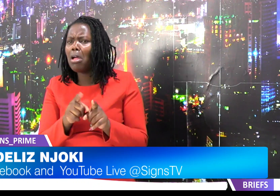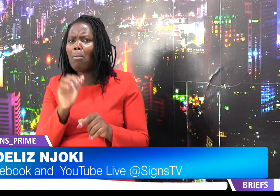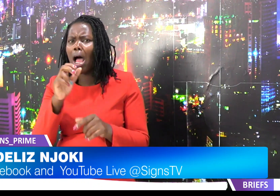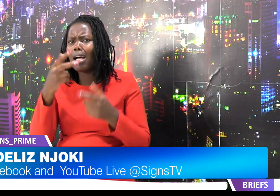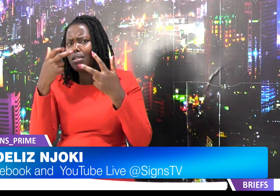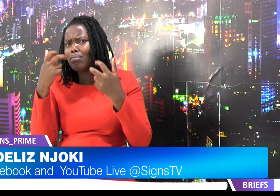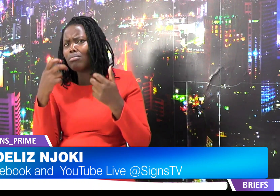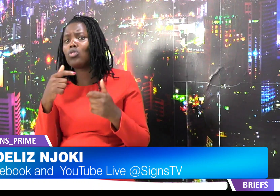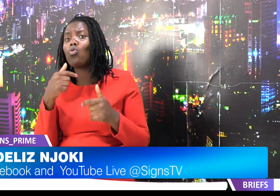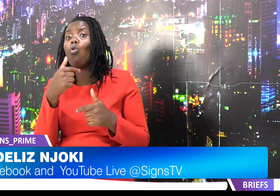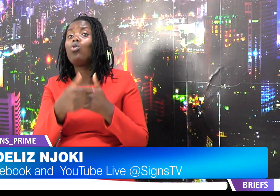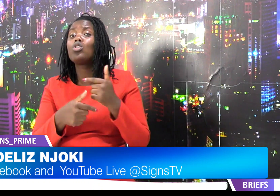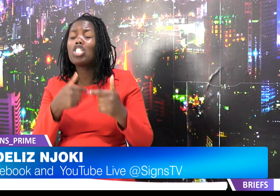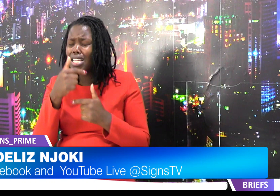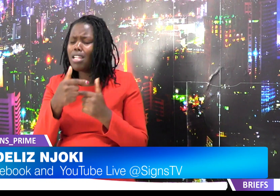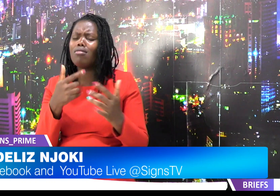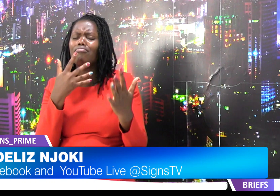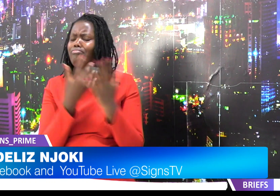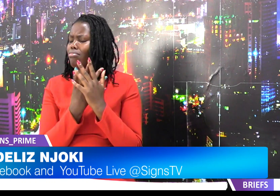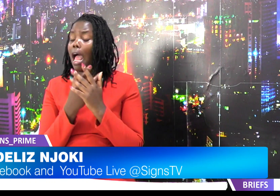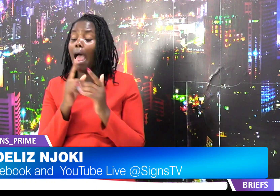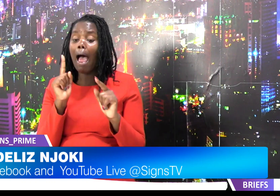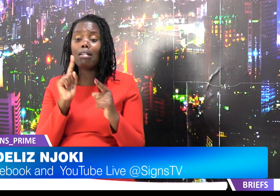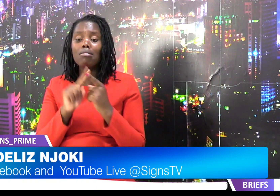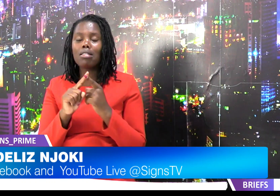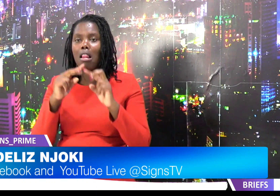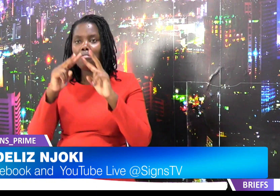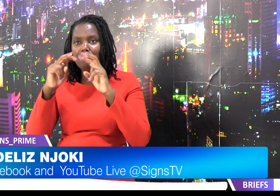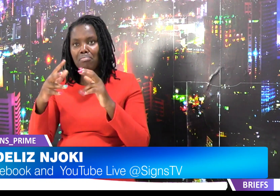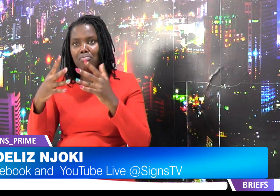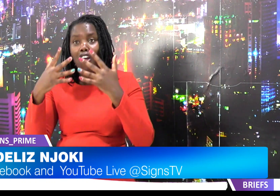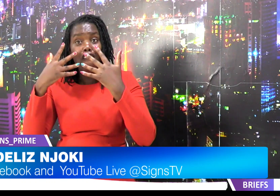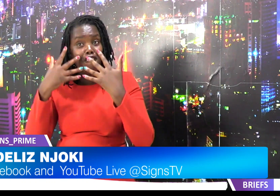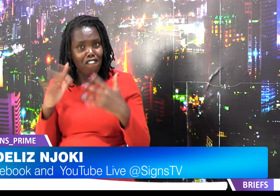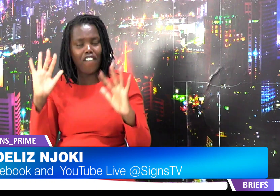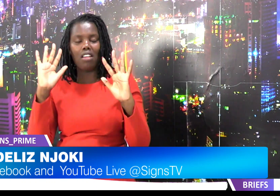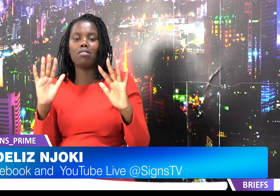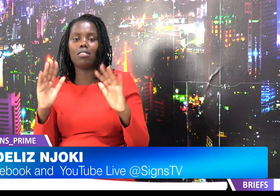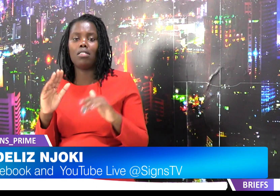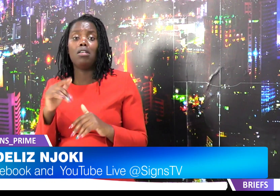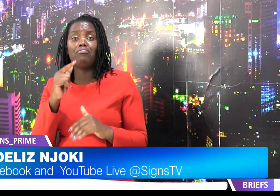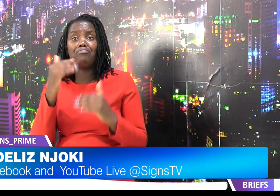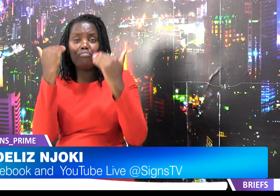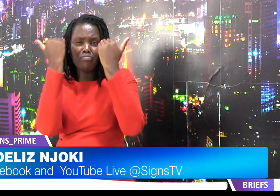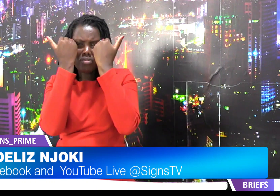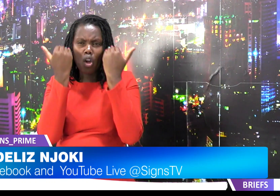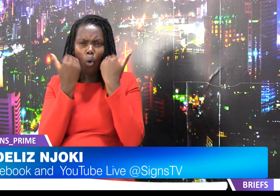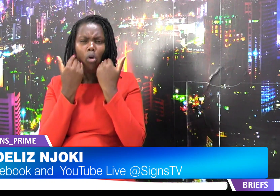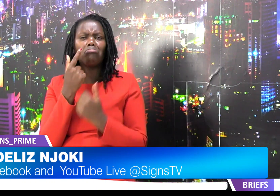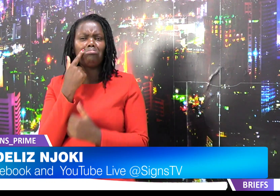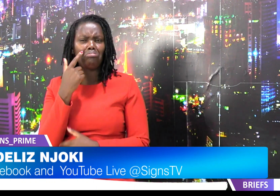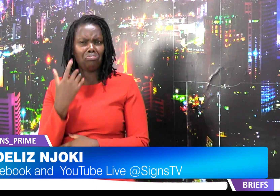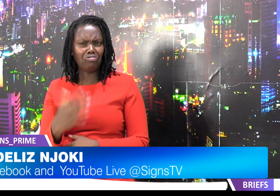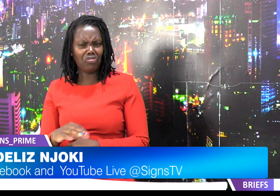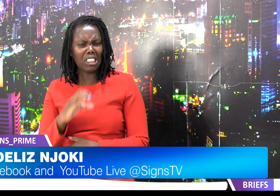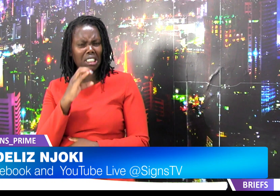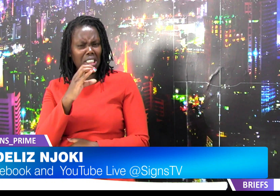Wednesday, with the prosecution requesting that the suspect be held until the investigations